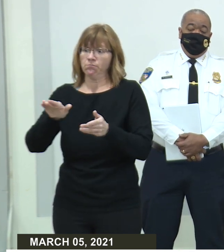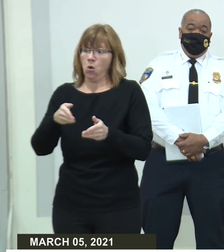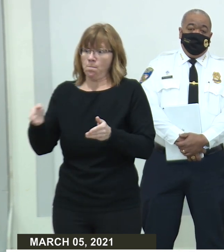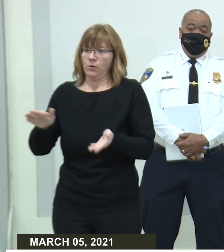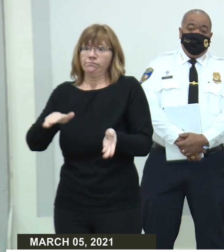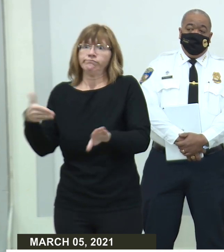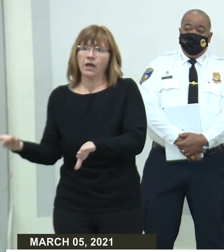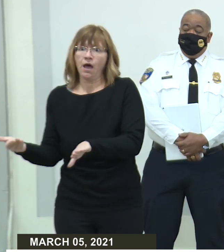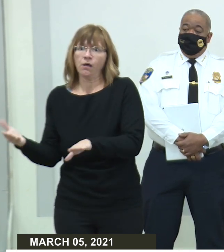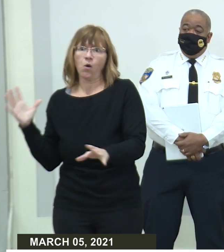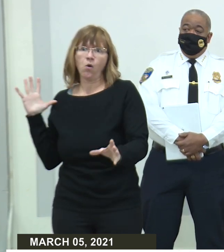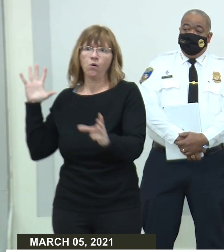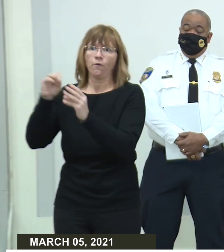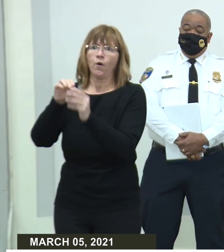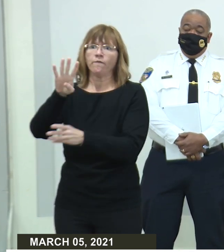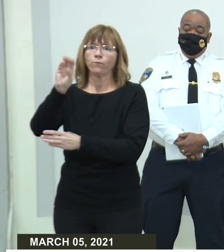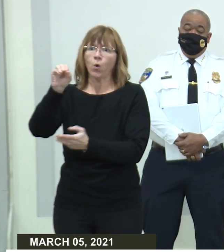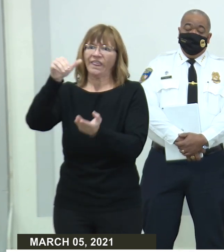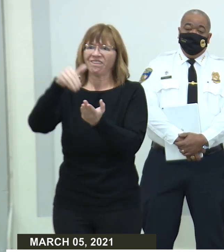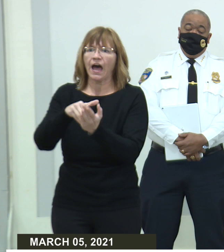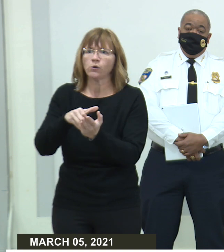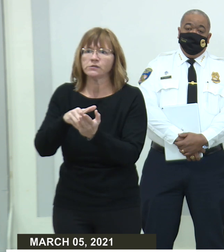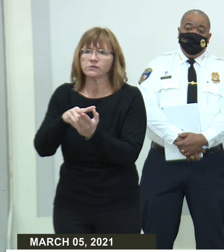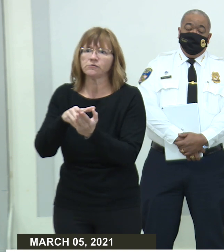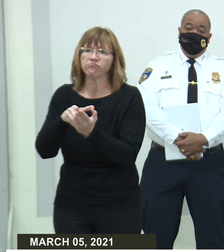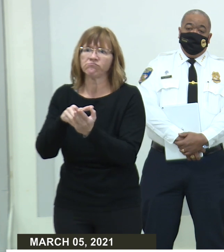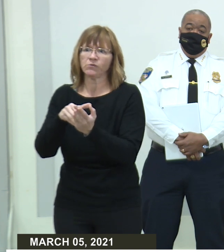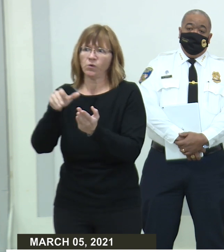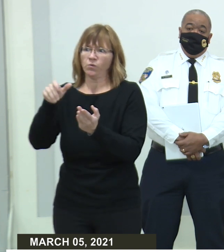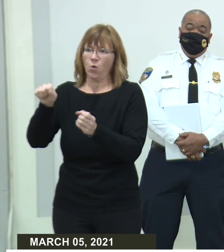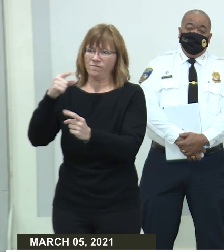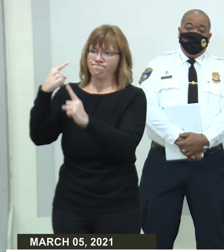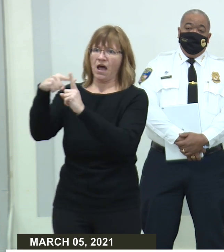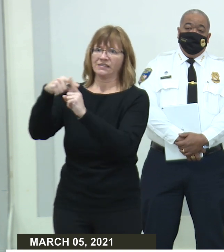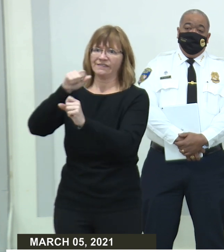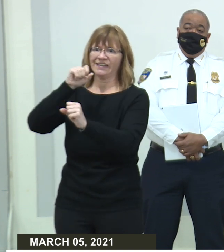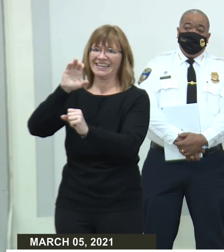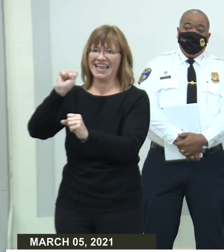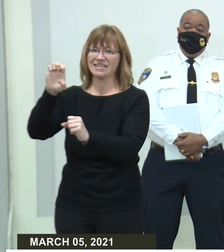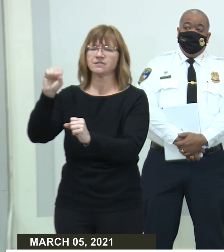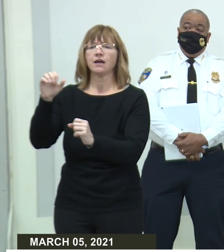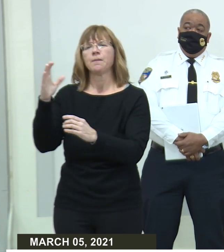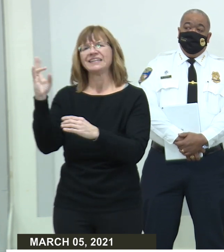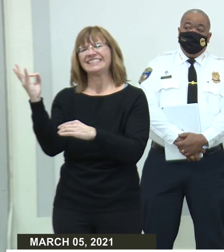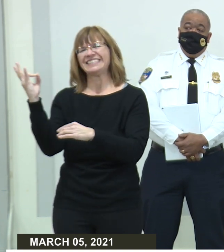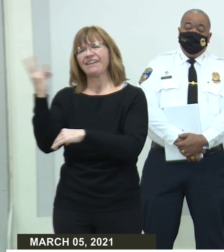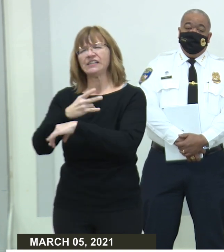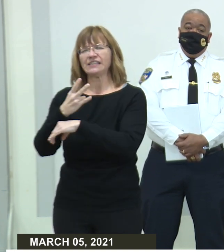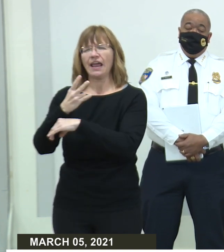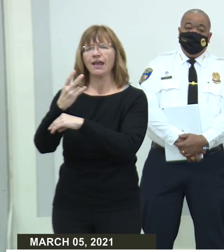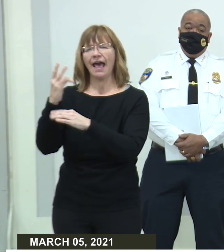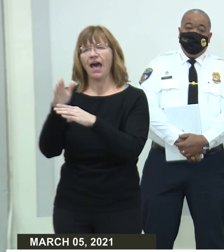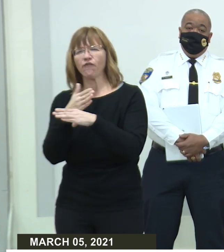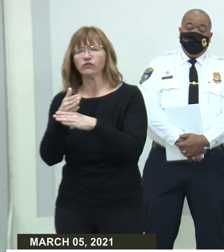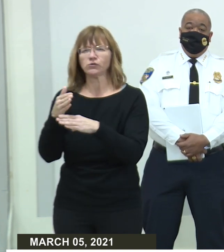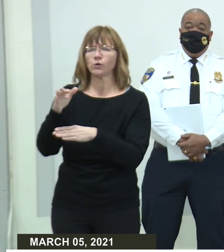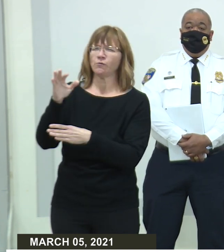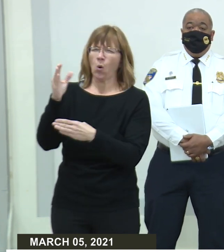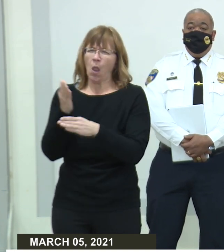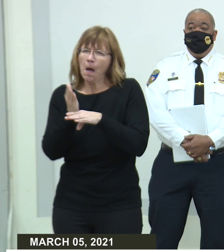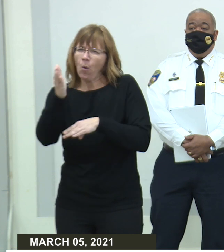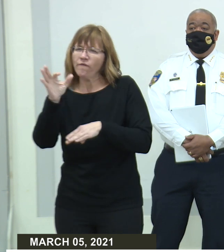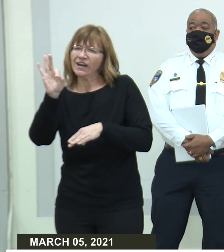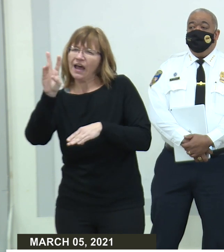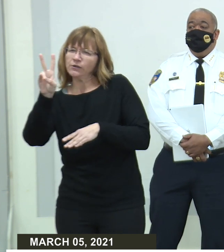over 40,000 cases, and our latest 7-day average new case count is a little over 92 new cases per day, a more